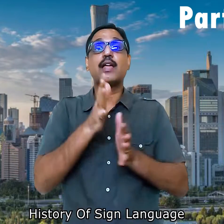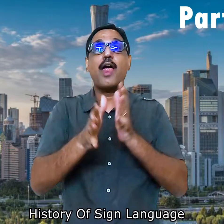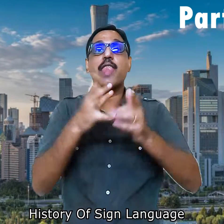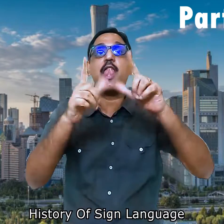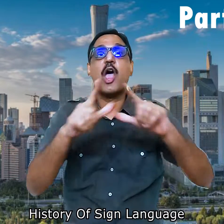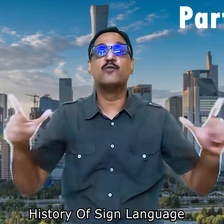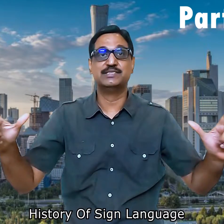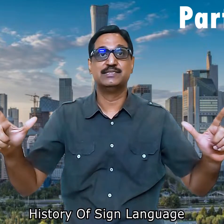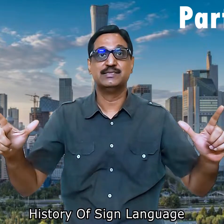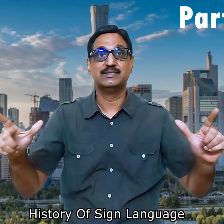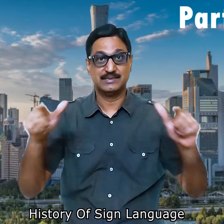History of Sign Language.